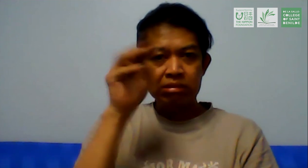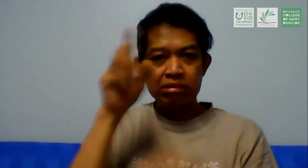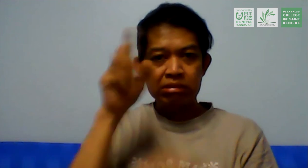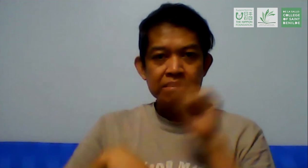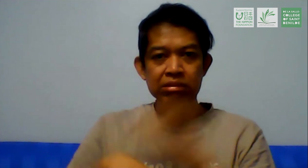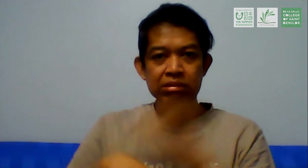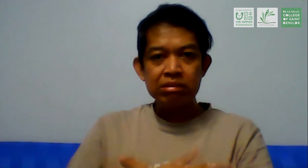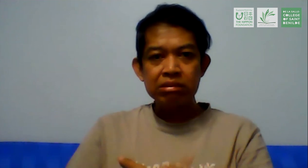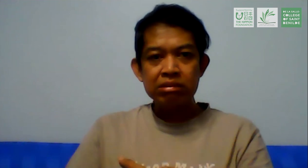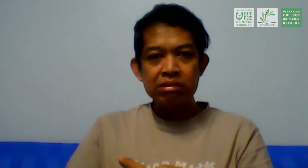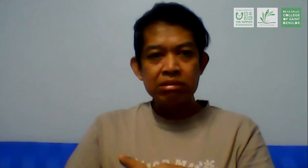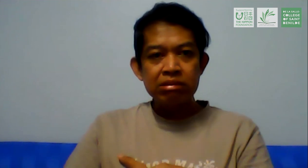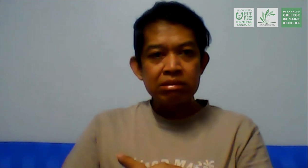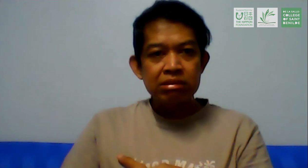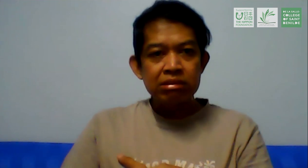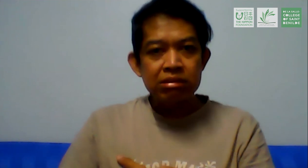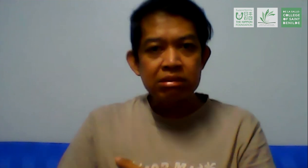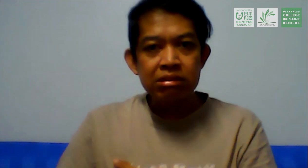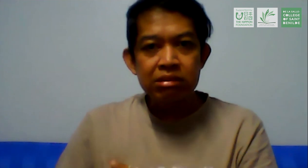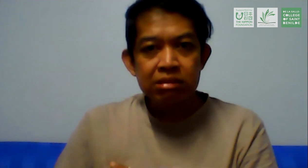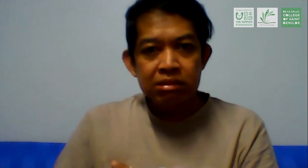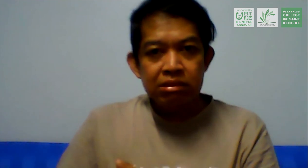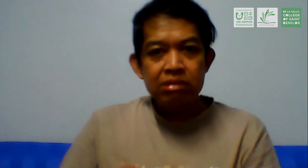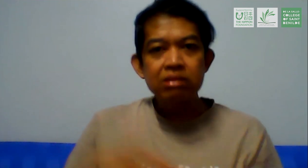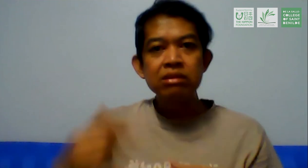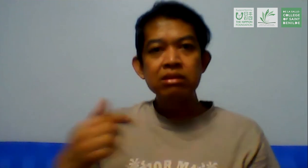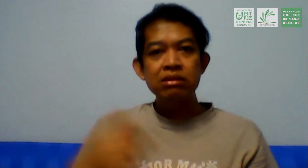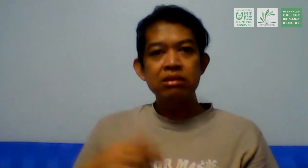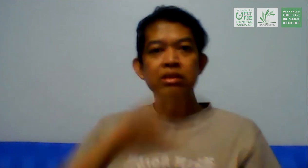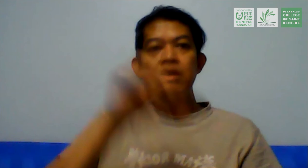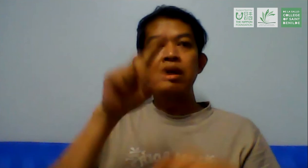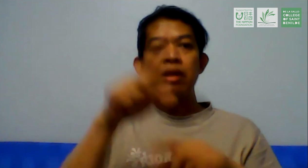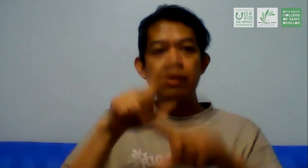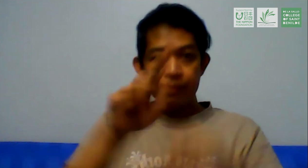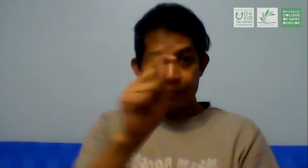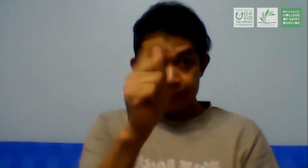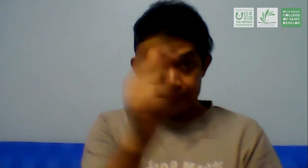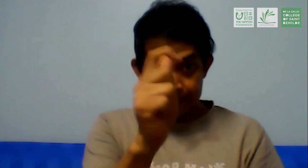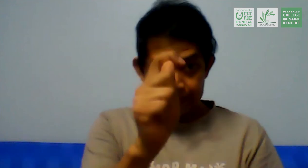can be there on for the whole class on Monday.